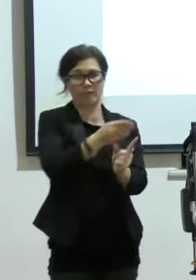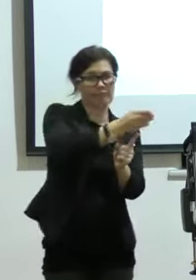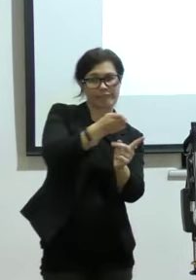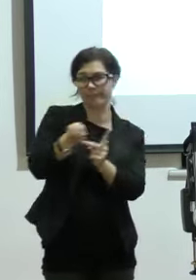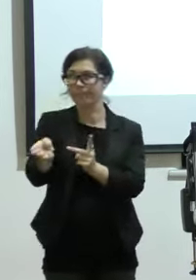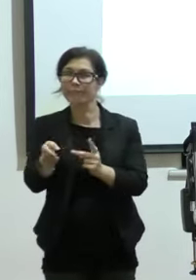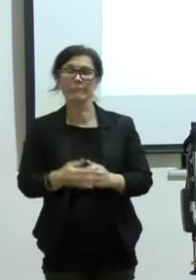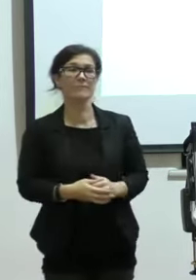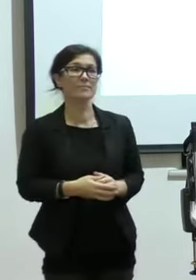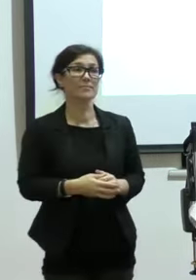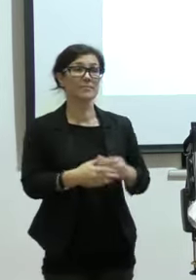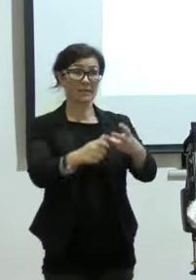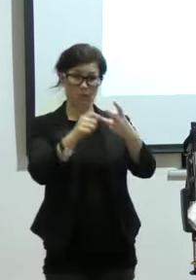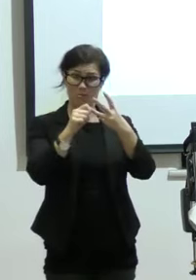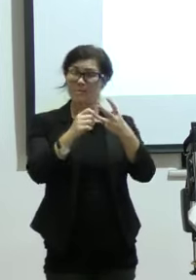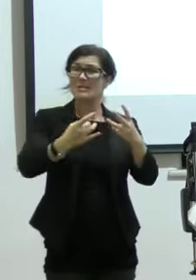So when you self-manage,